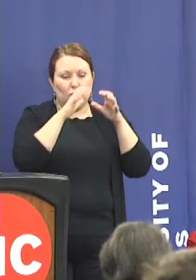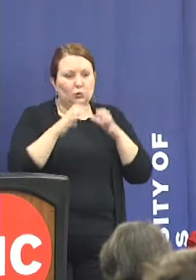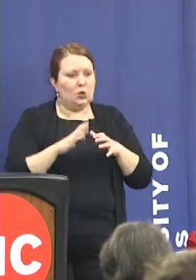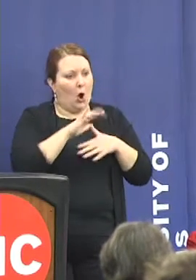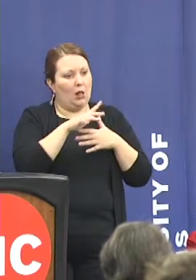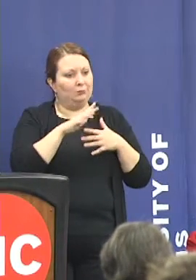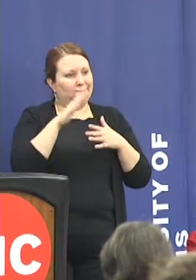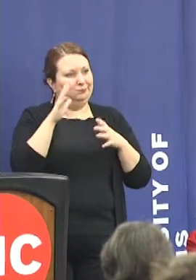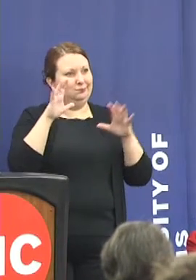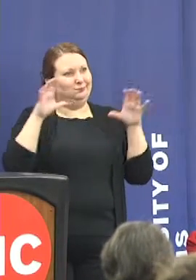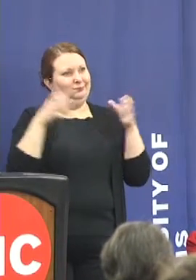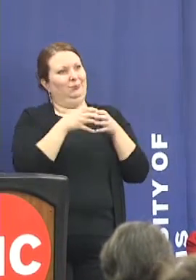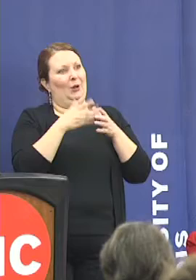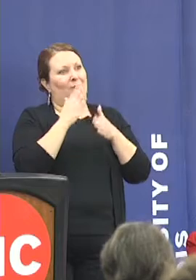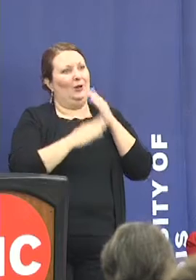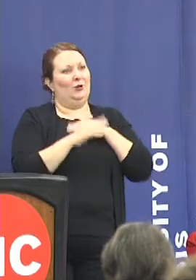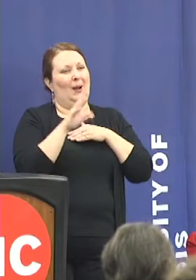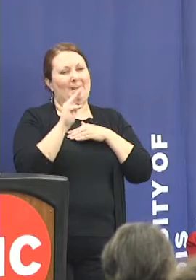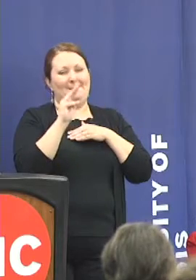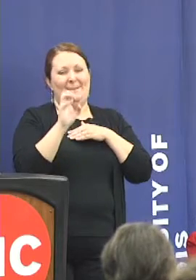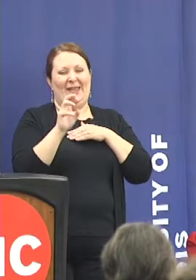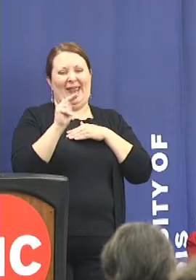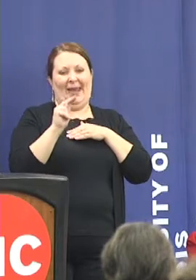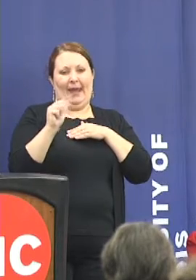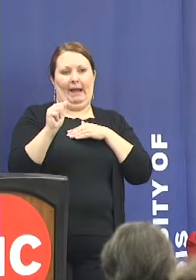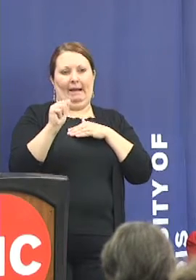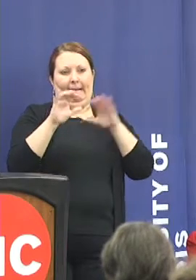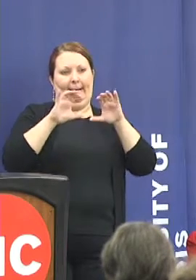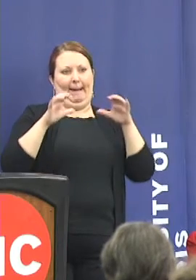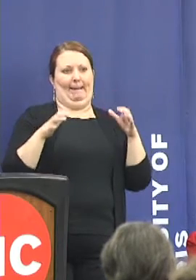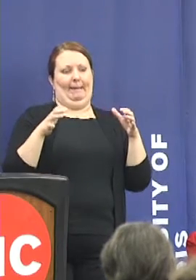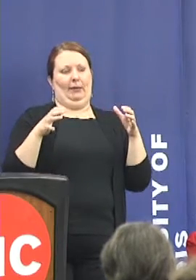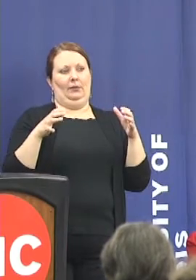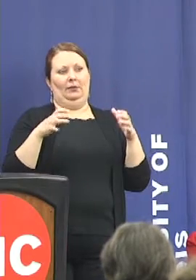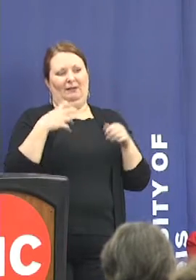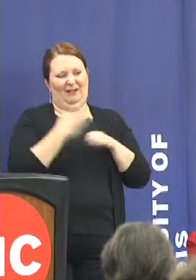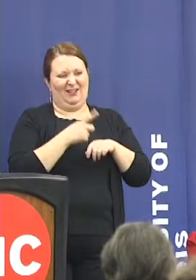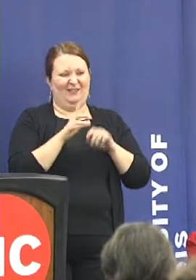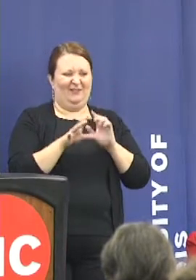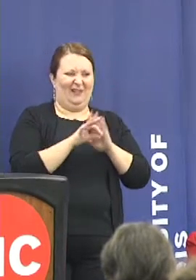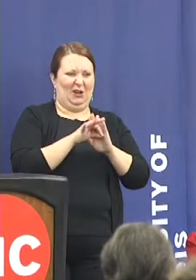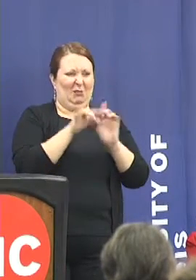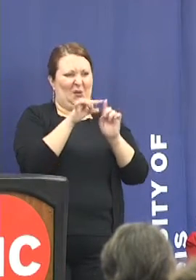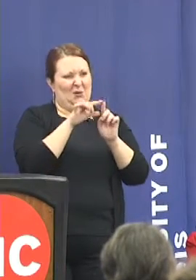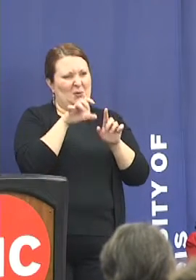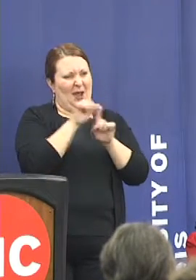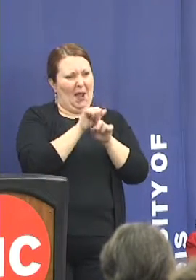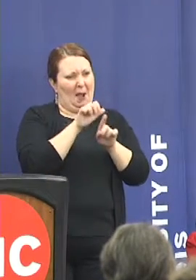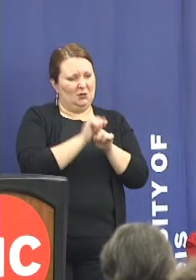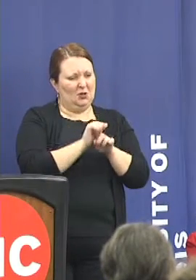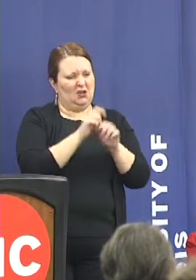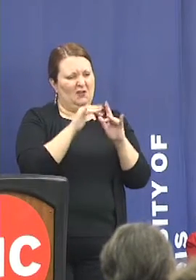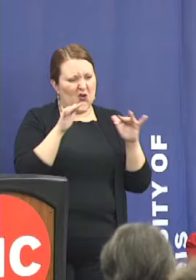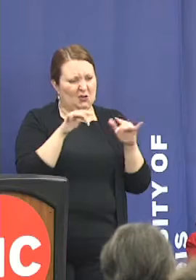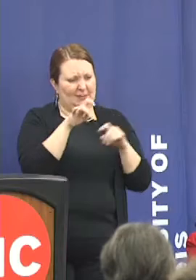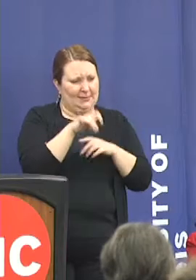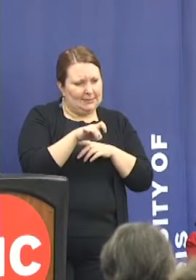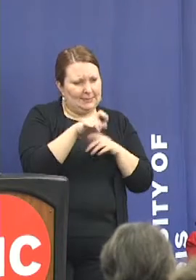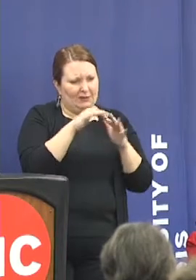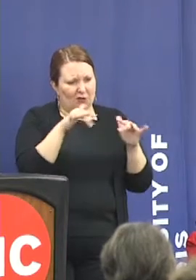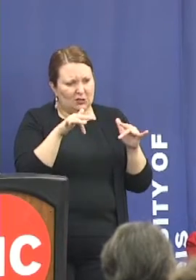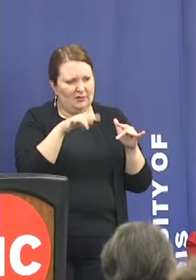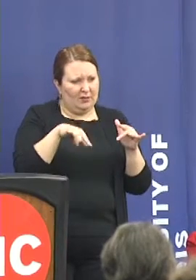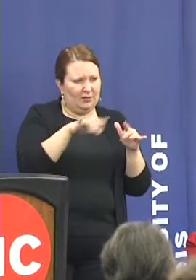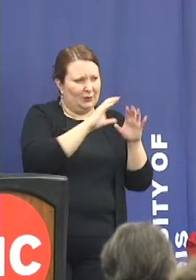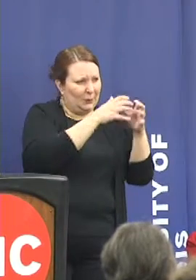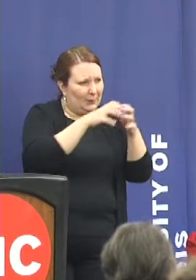all lumped into that MENA category. So of course, it's difficult to find a term to capture the diverse needs and the diversity of